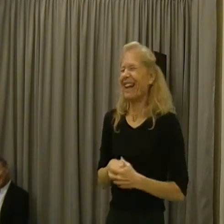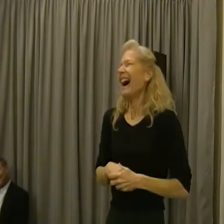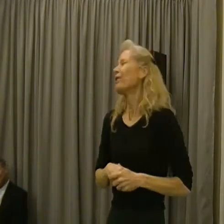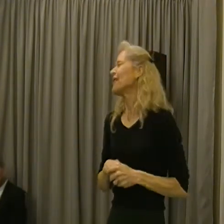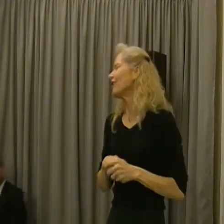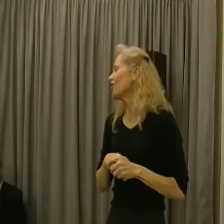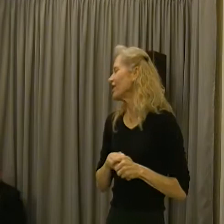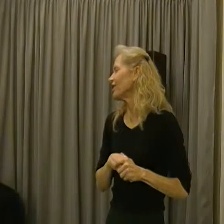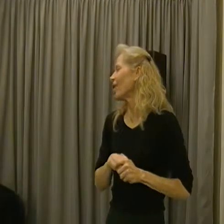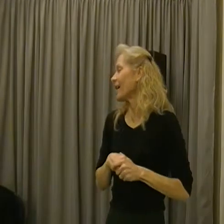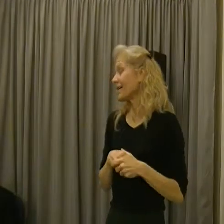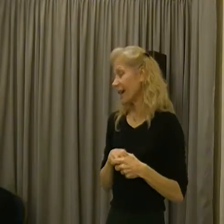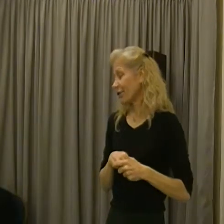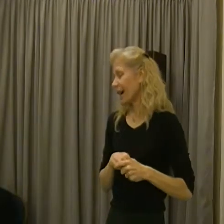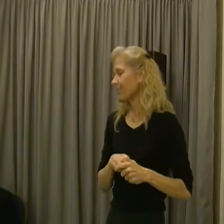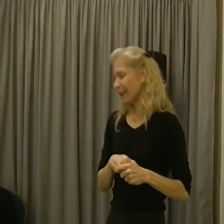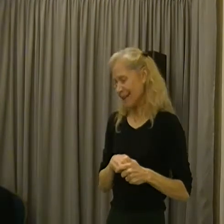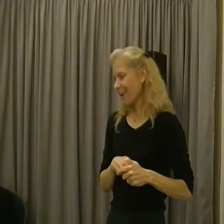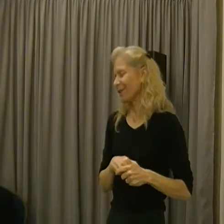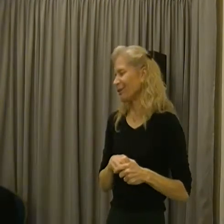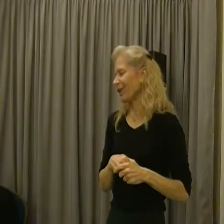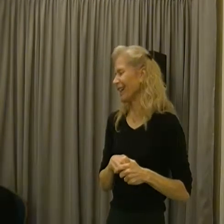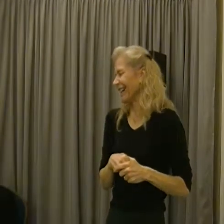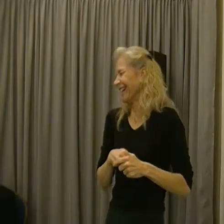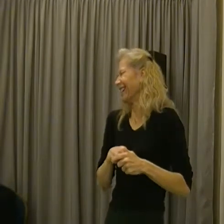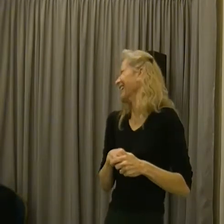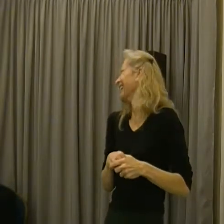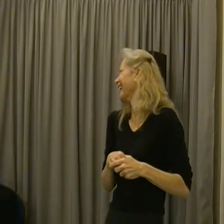Bad. I was letting Jean know I said it right, but I spelled it wrong.